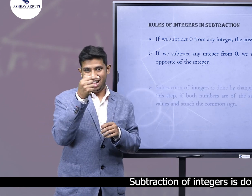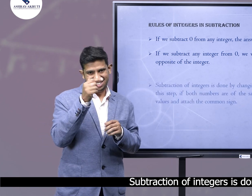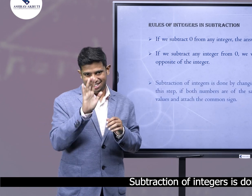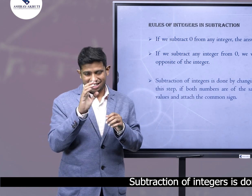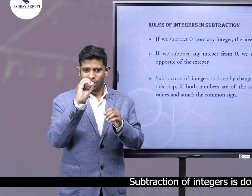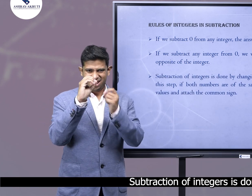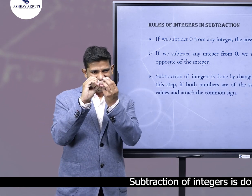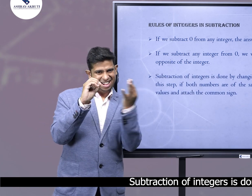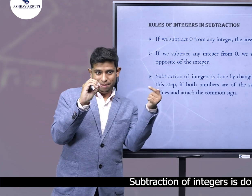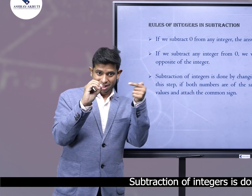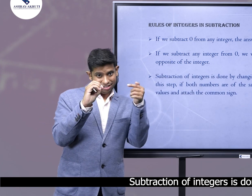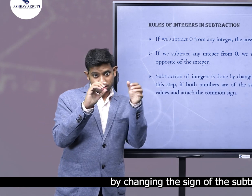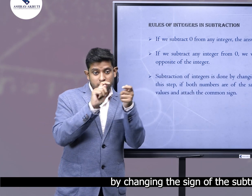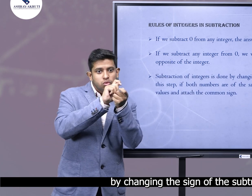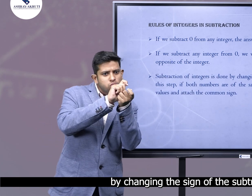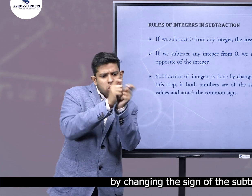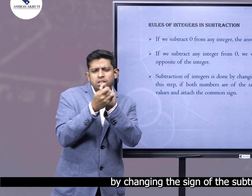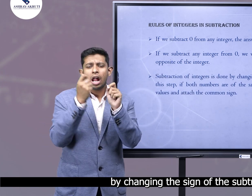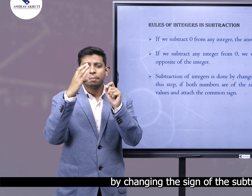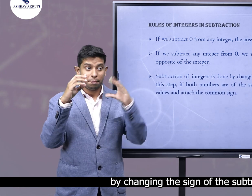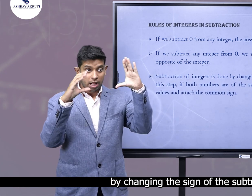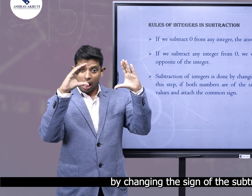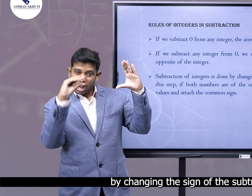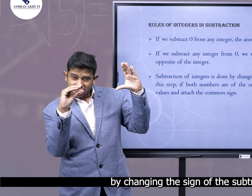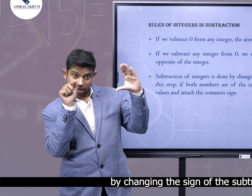Subtraction of integers is done by changing the sign of the subtrahend.